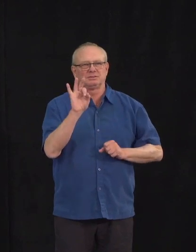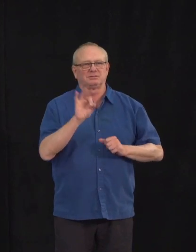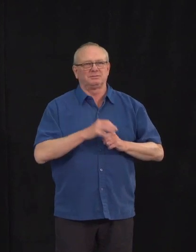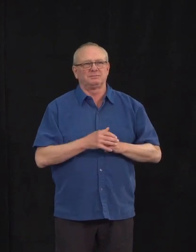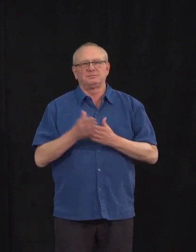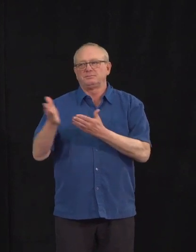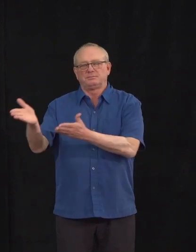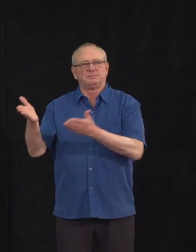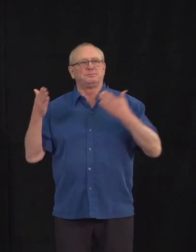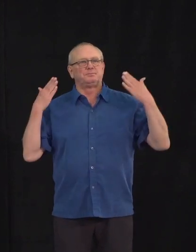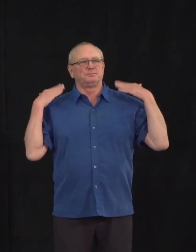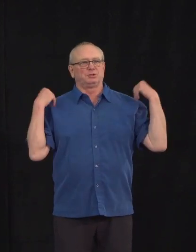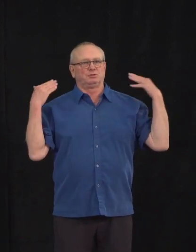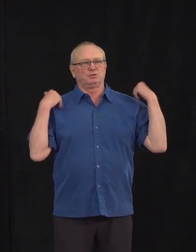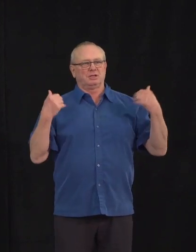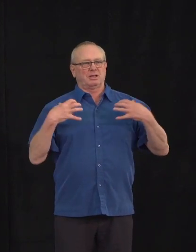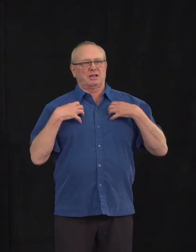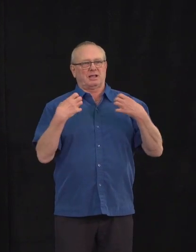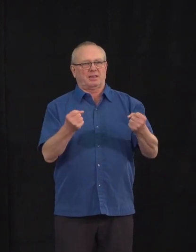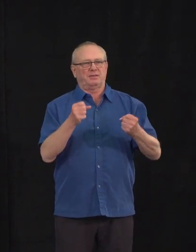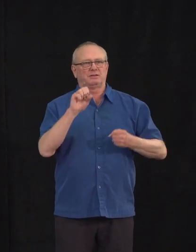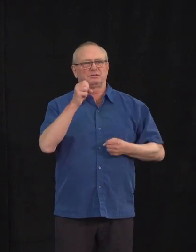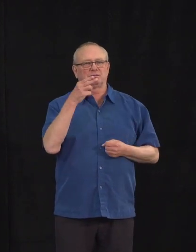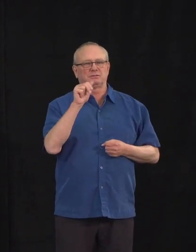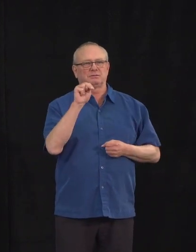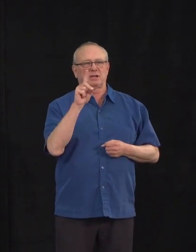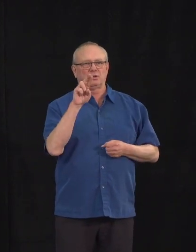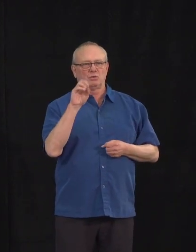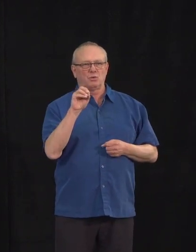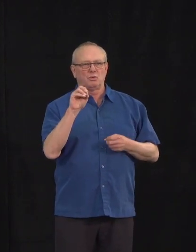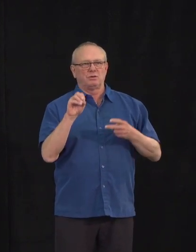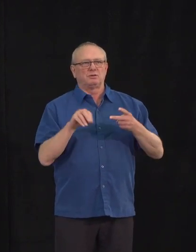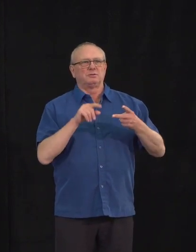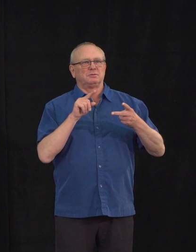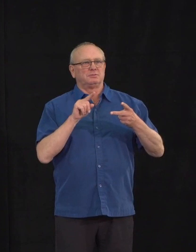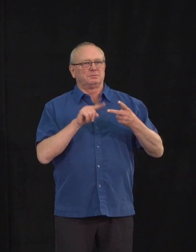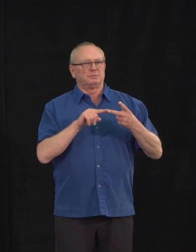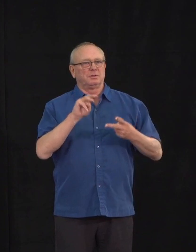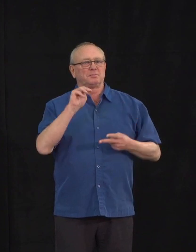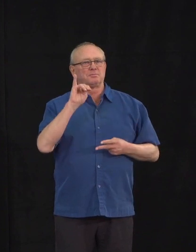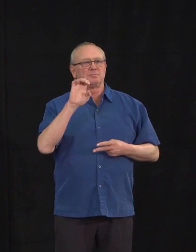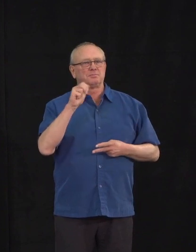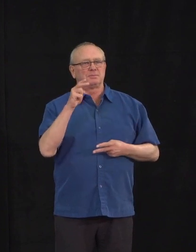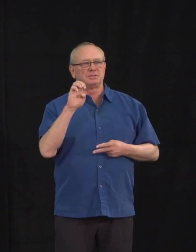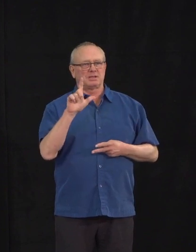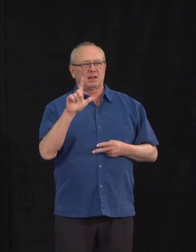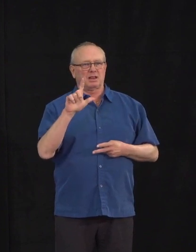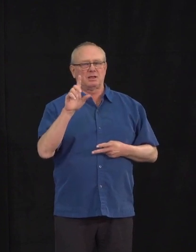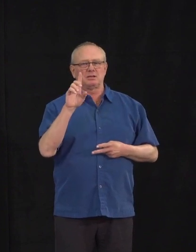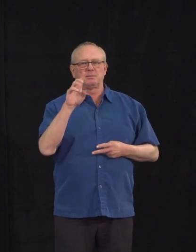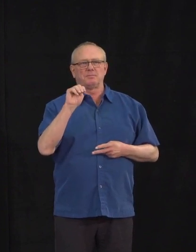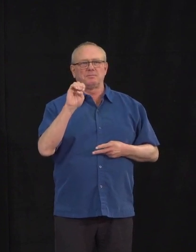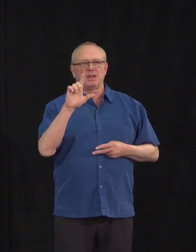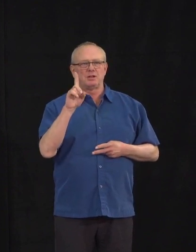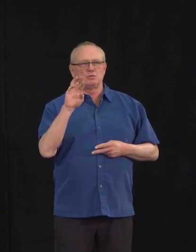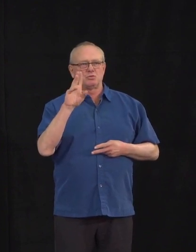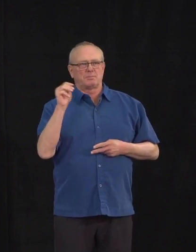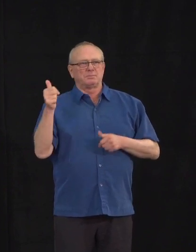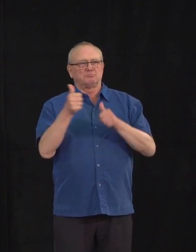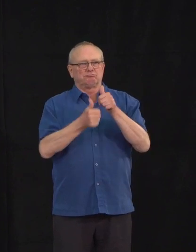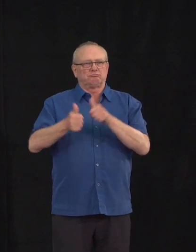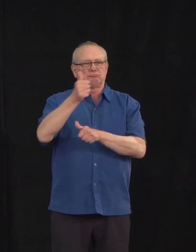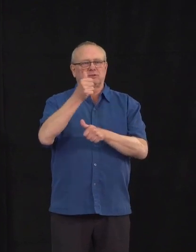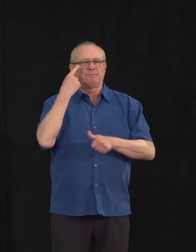as well as Michael Meldrum, CEO of the Calgary Health Trust, Dr. Dina Hinshaw, Chief Medical Health Officer of Alberta, and Dr. Verna